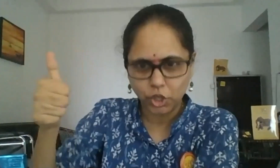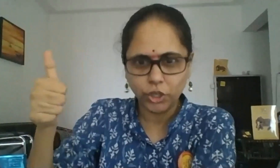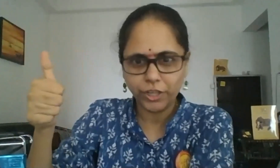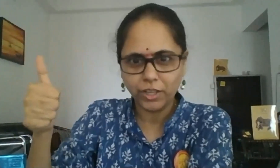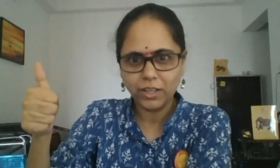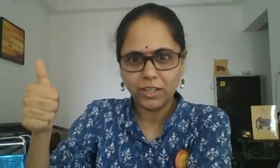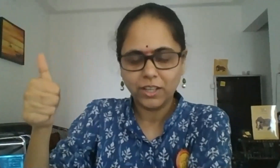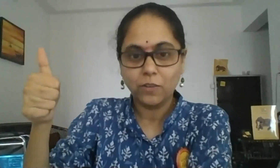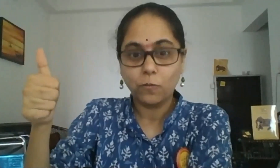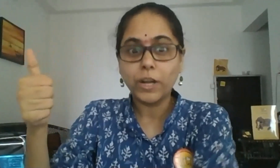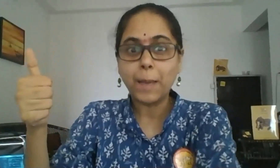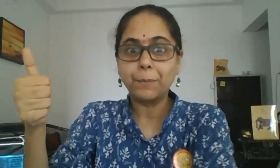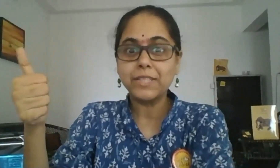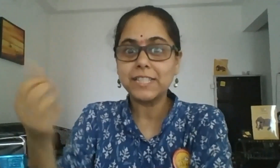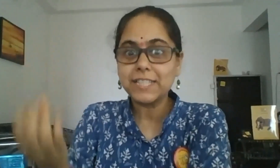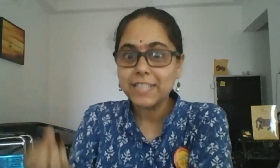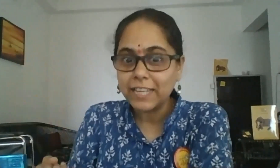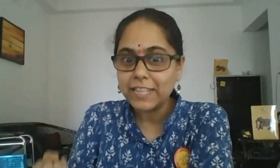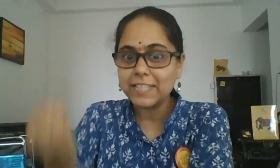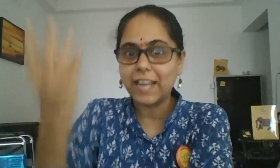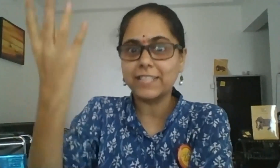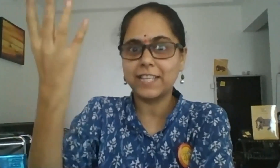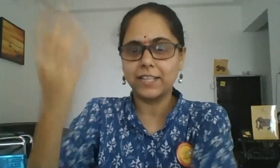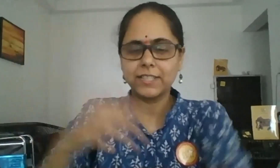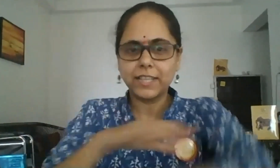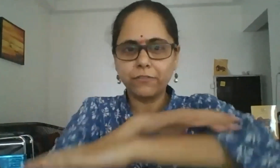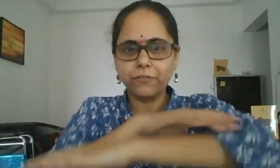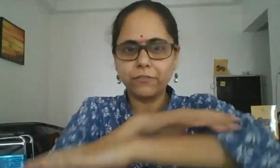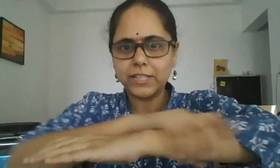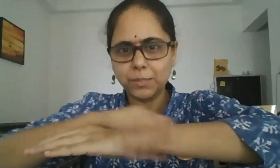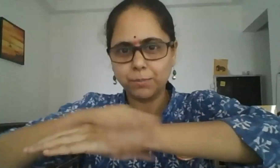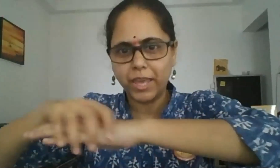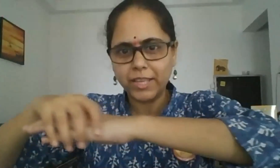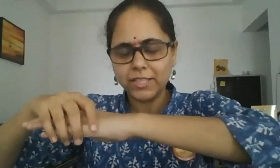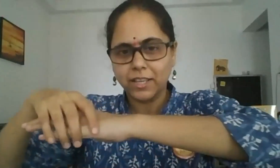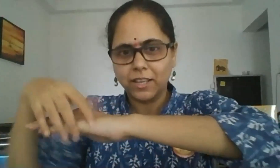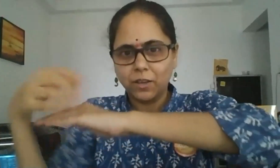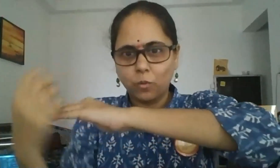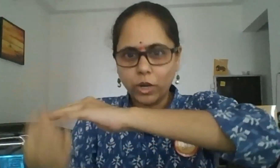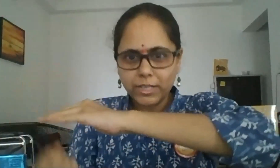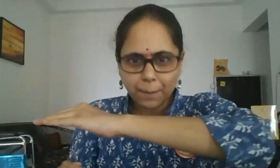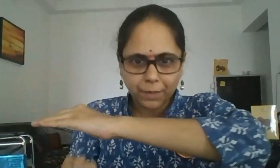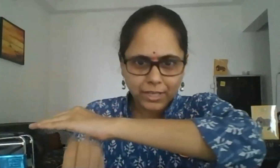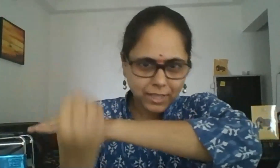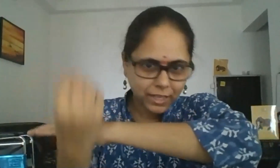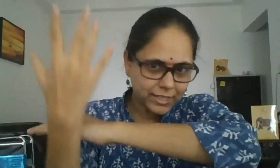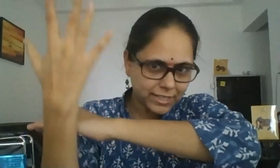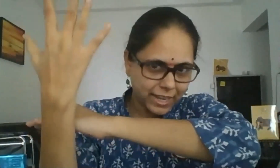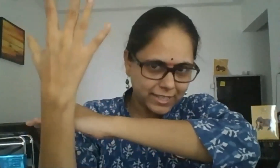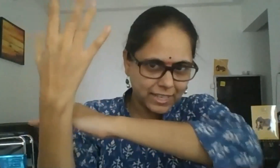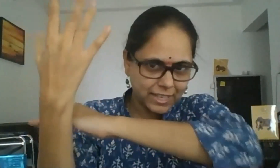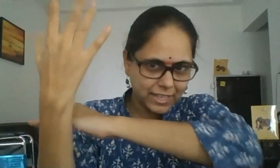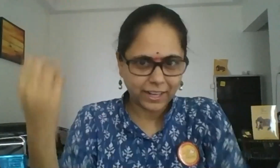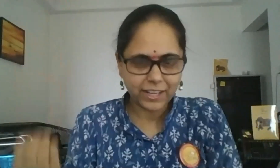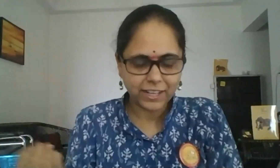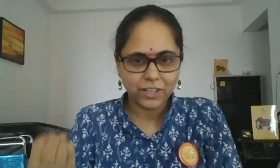good. What happens is sun is rising. Say if this is base, what is happening? Sun is rising, right?